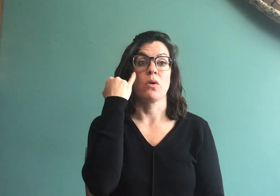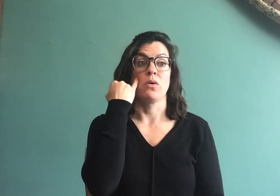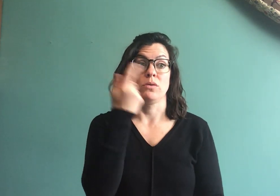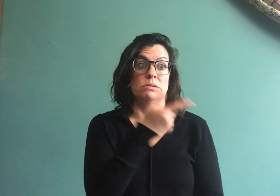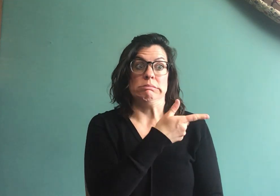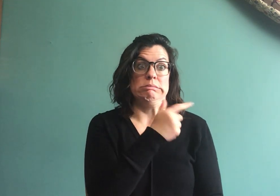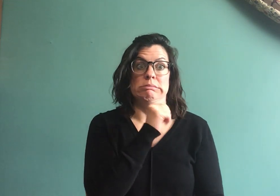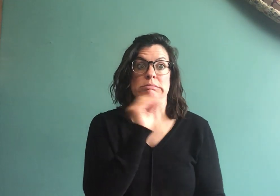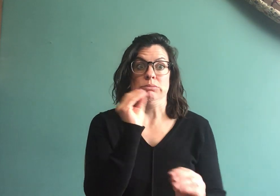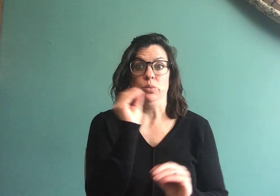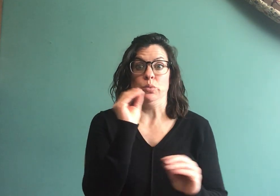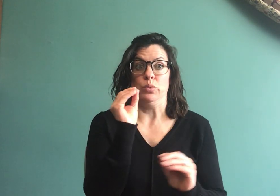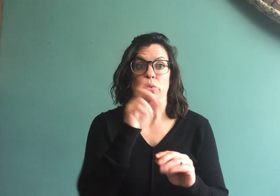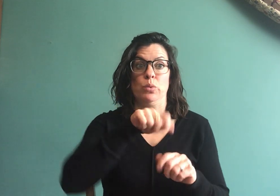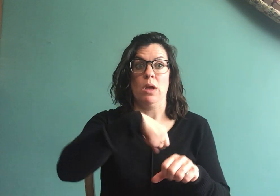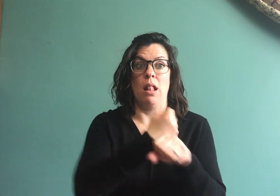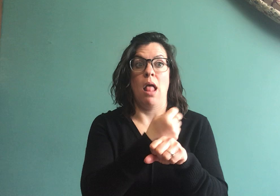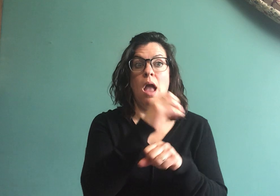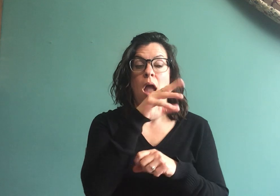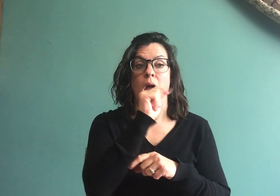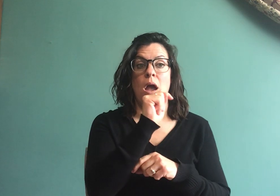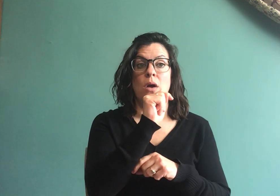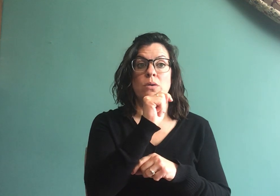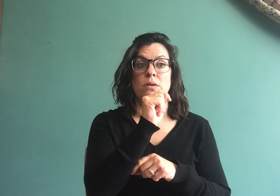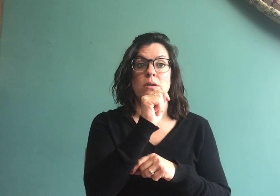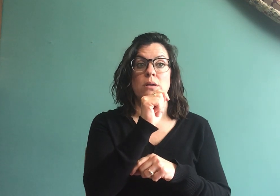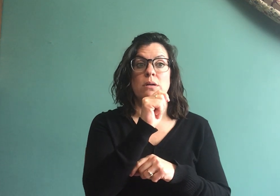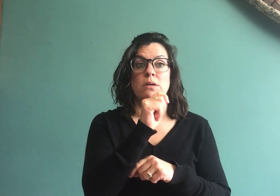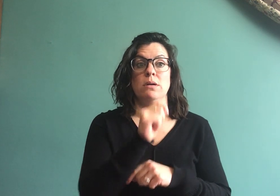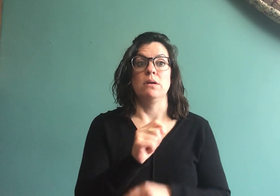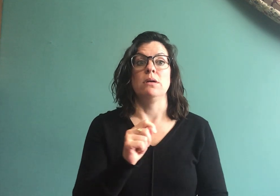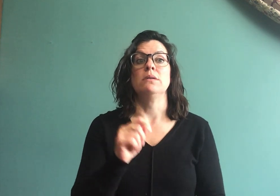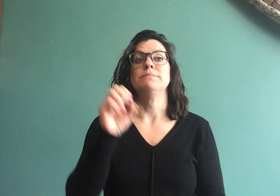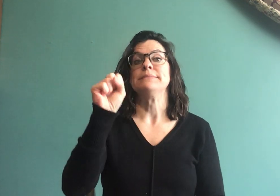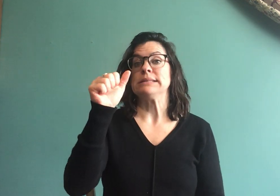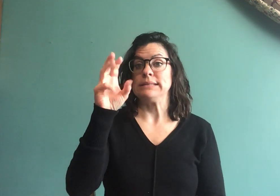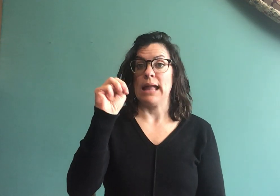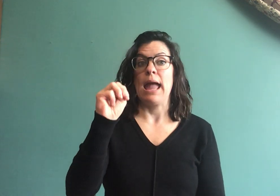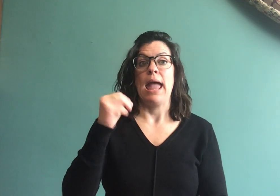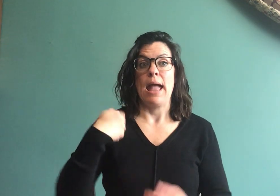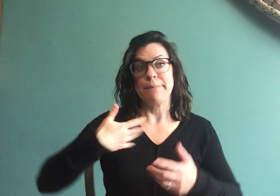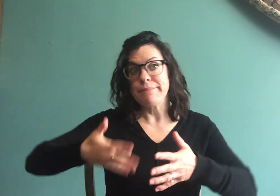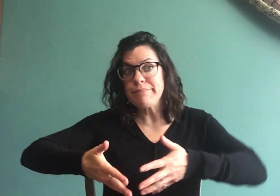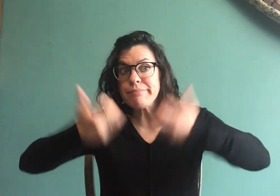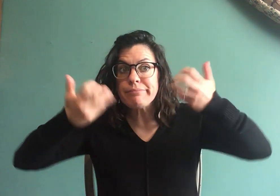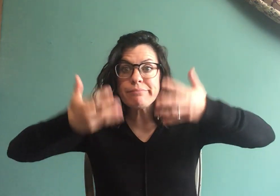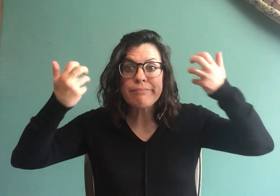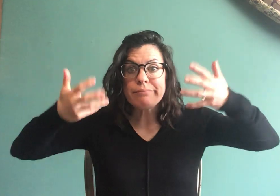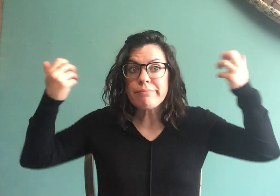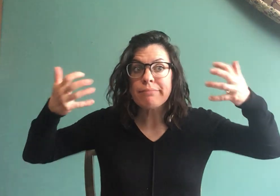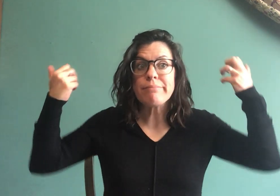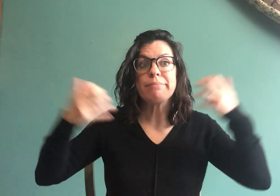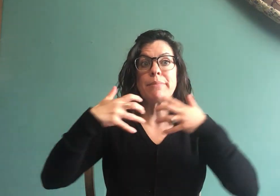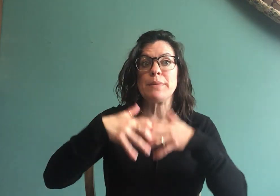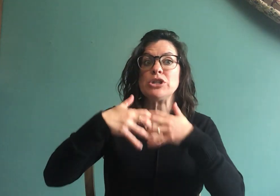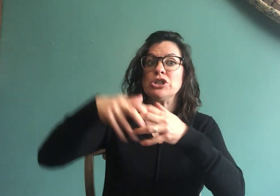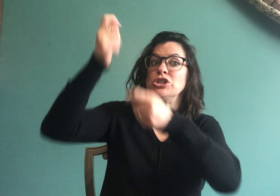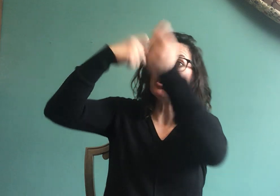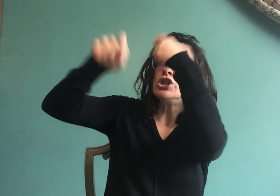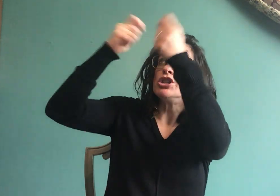the blades on the machine. Okay. Yeah. You're underneath the machine changing blades, and Malachi comes along and he says, "Oh snap, the machine's